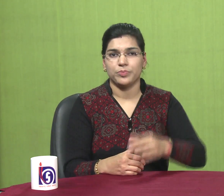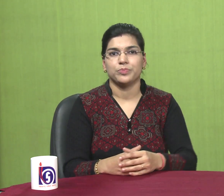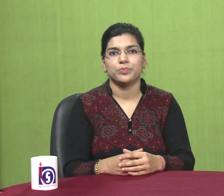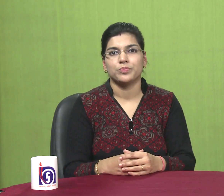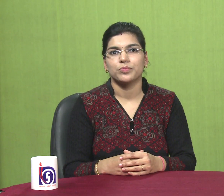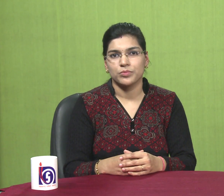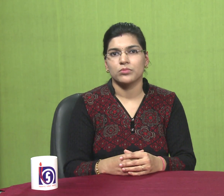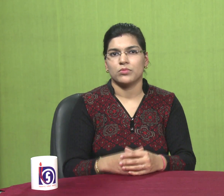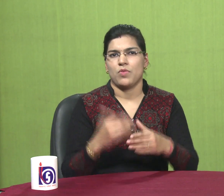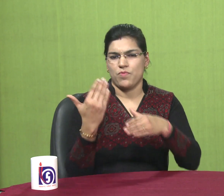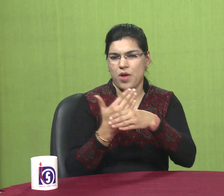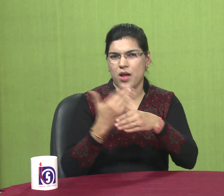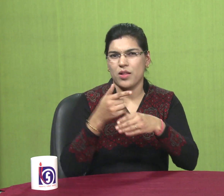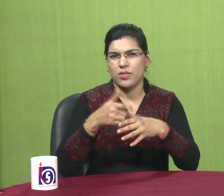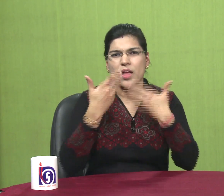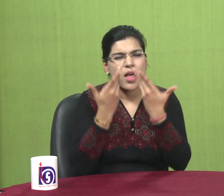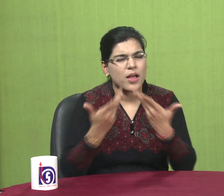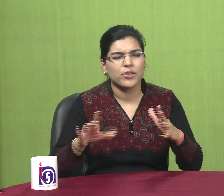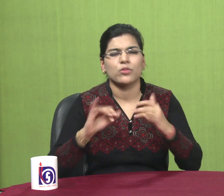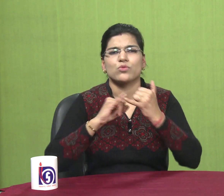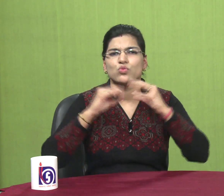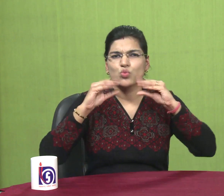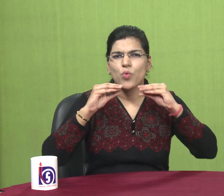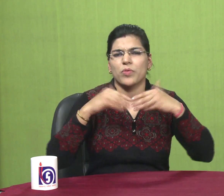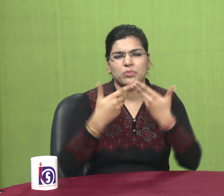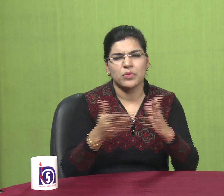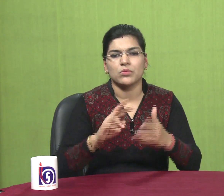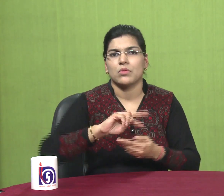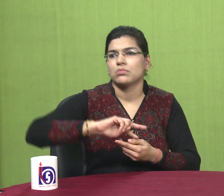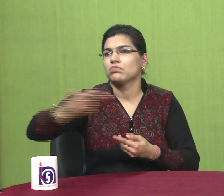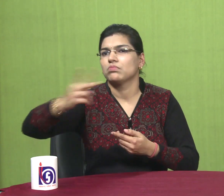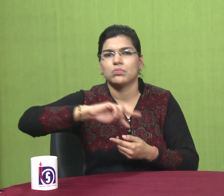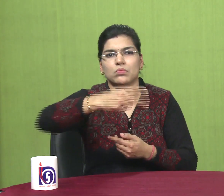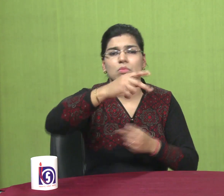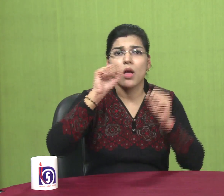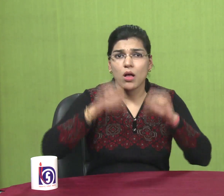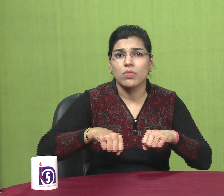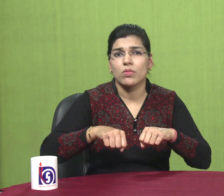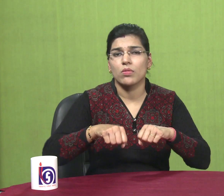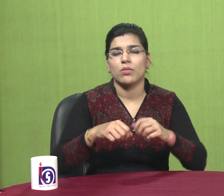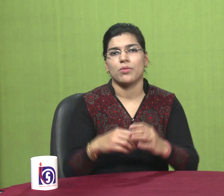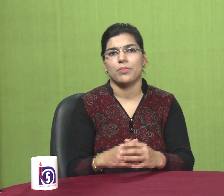Second is you can transfer files as well as software.